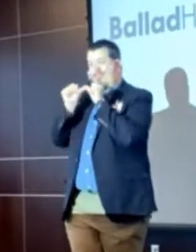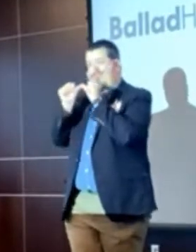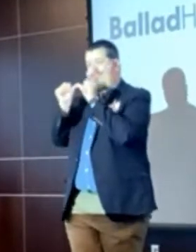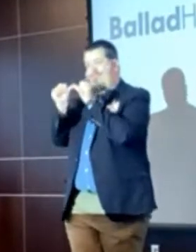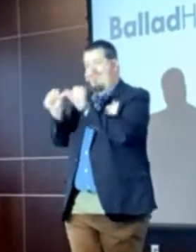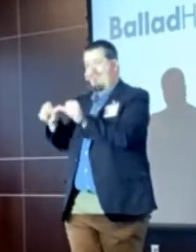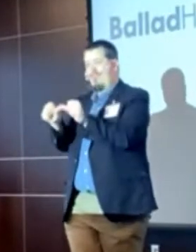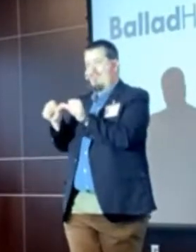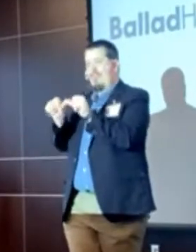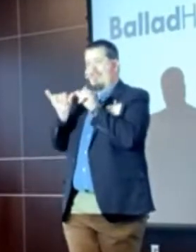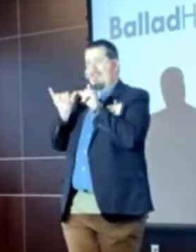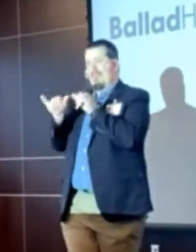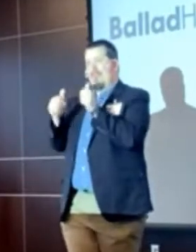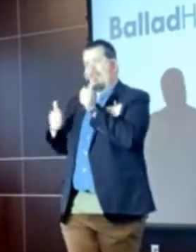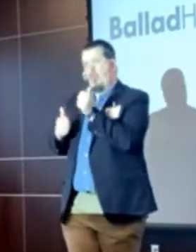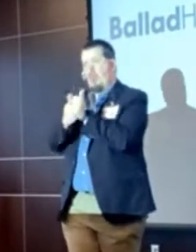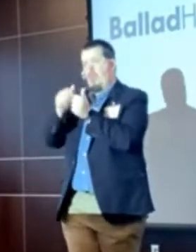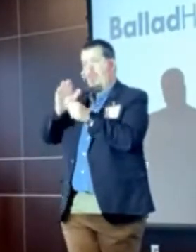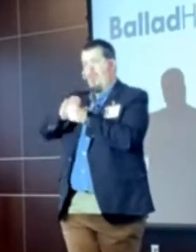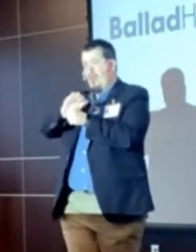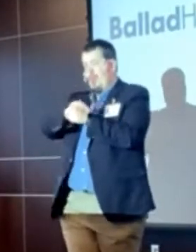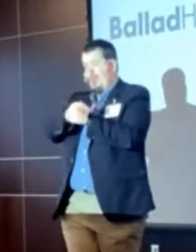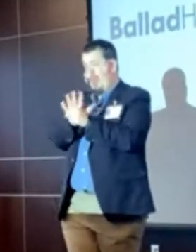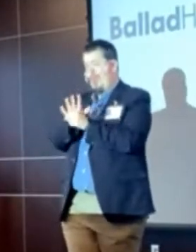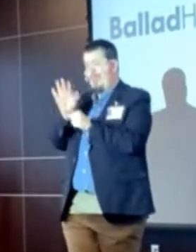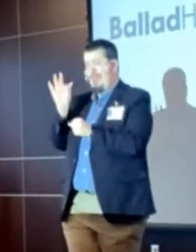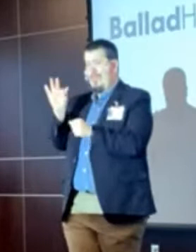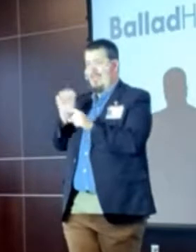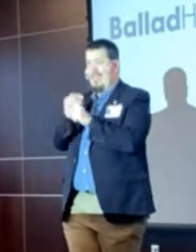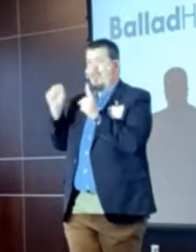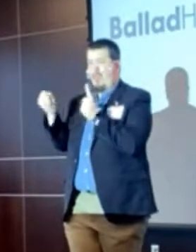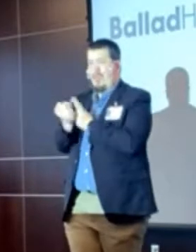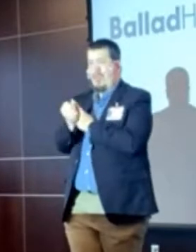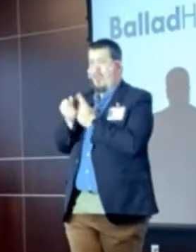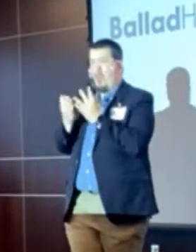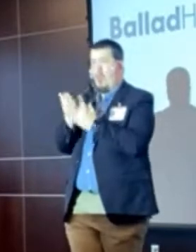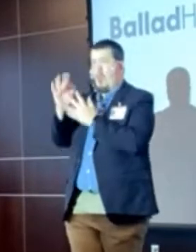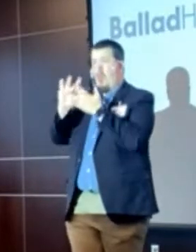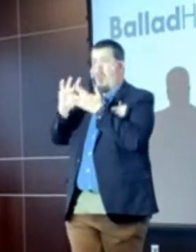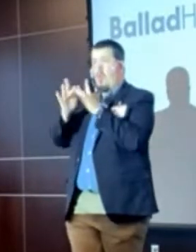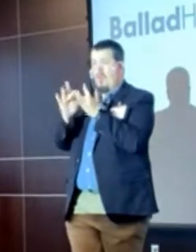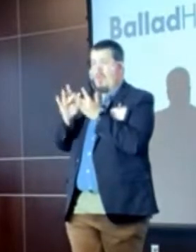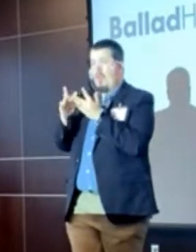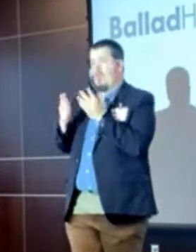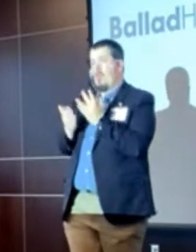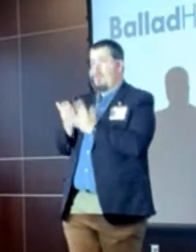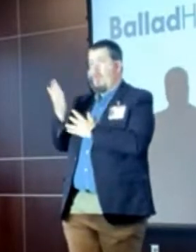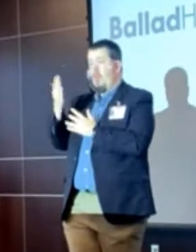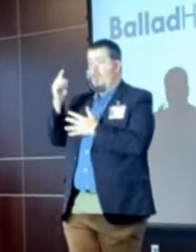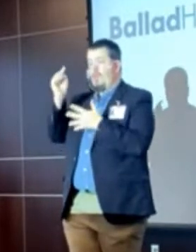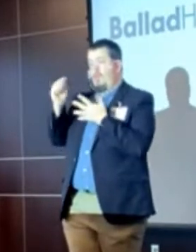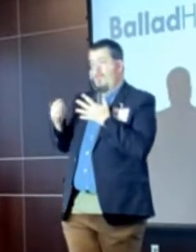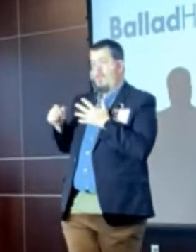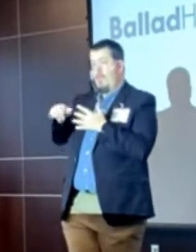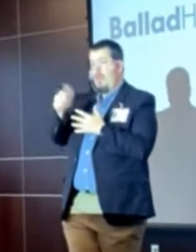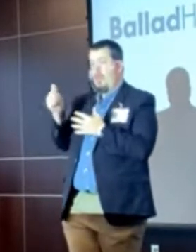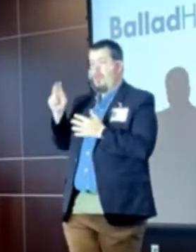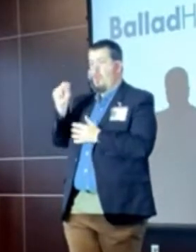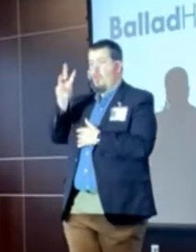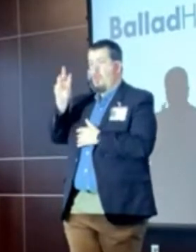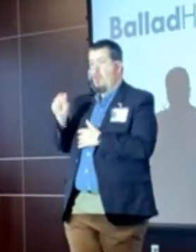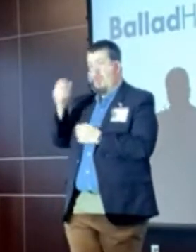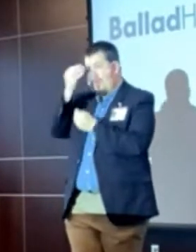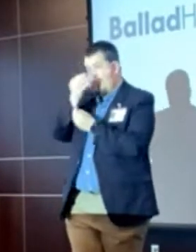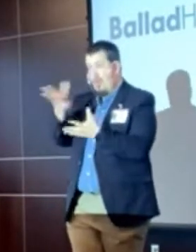to stay up to date on COVID-19 situation through our website and through the other news releases